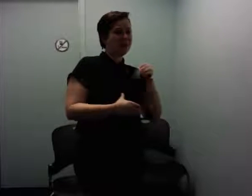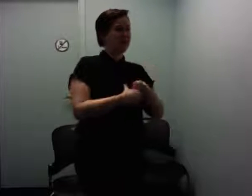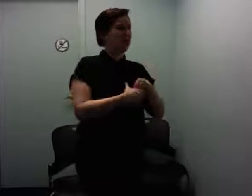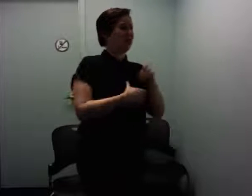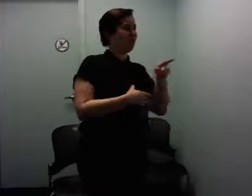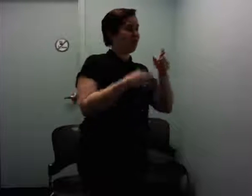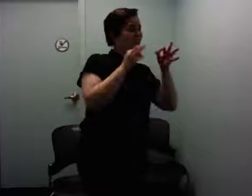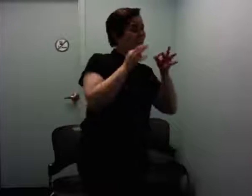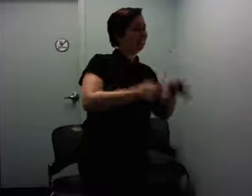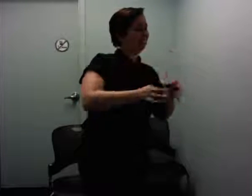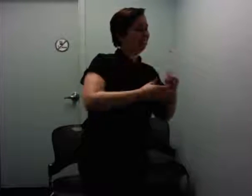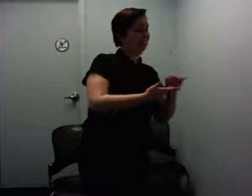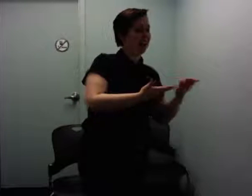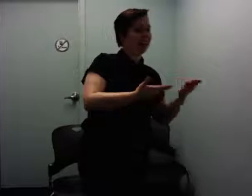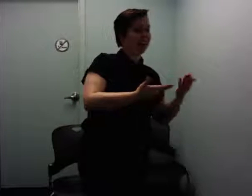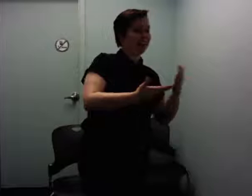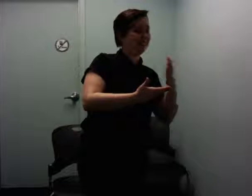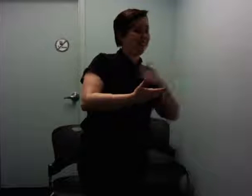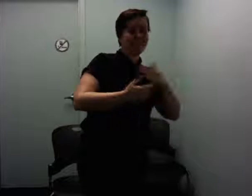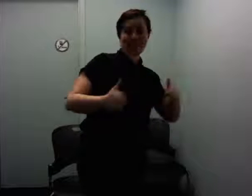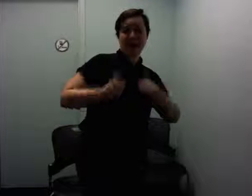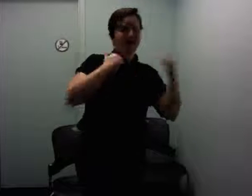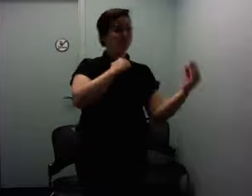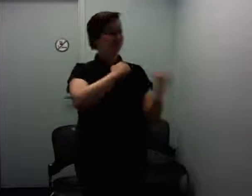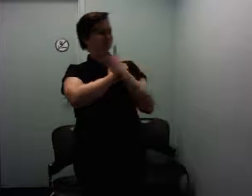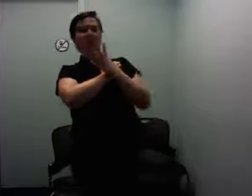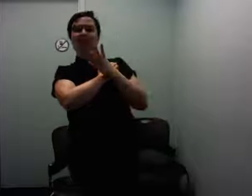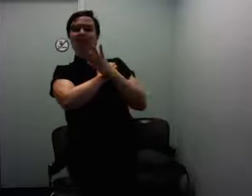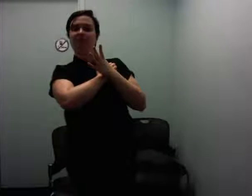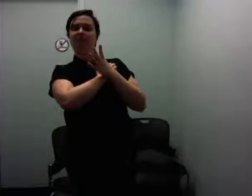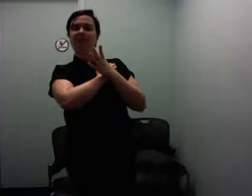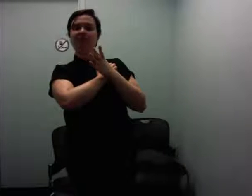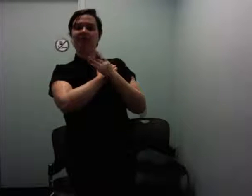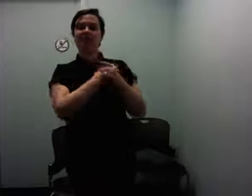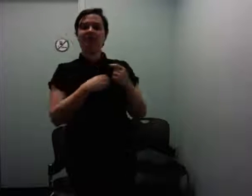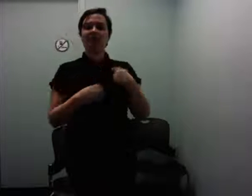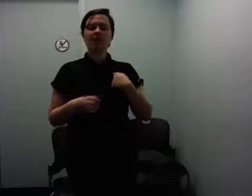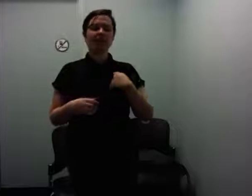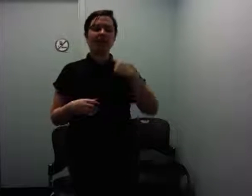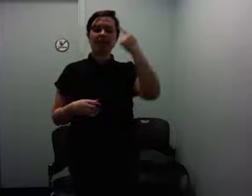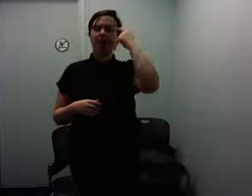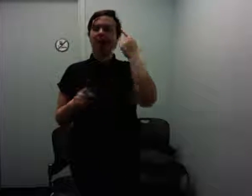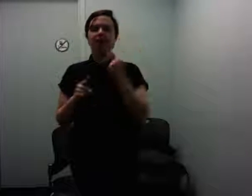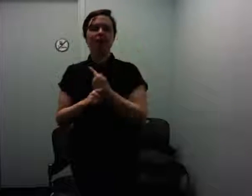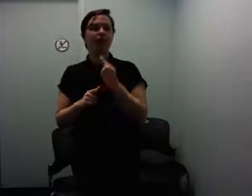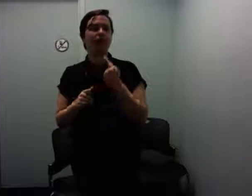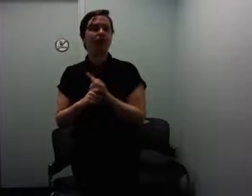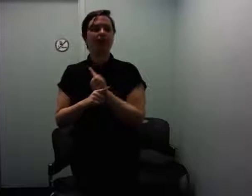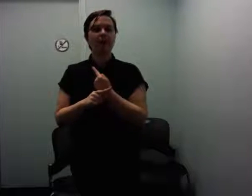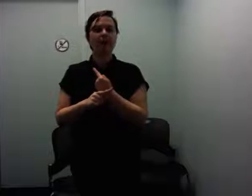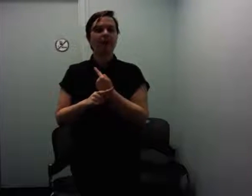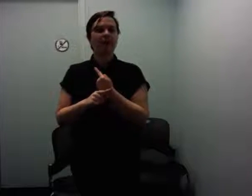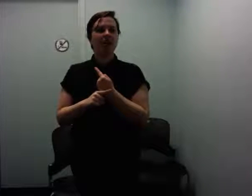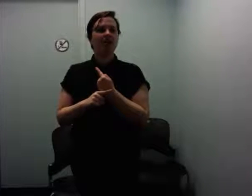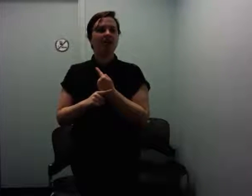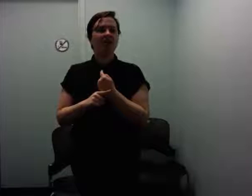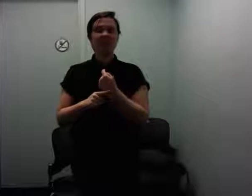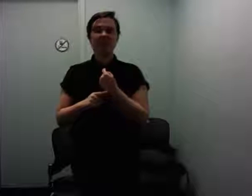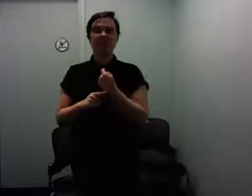life. I think it is right that socially I am afforded the same respect as